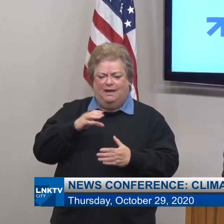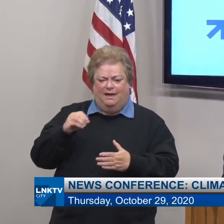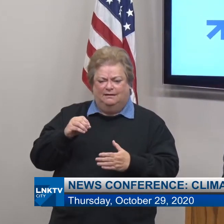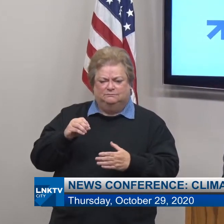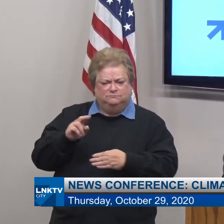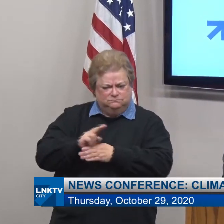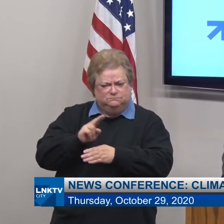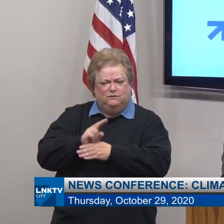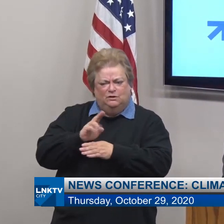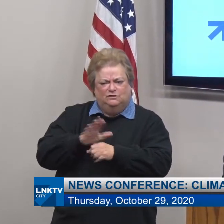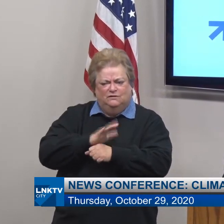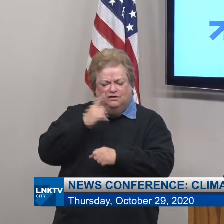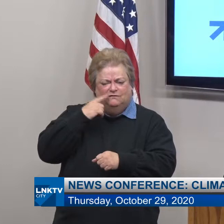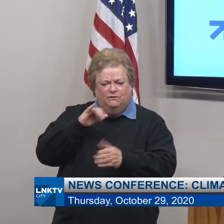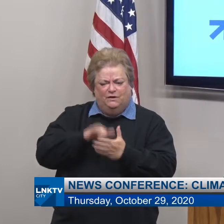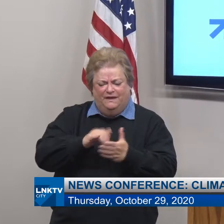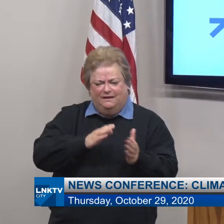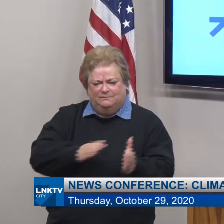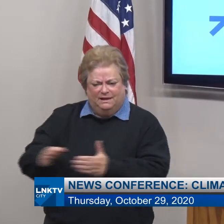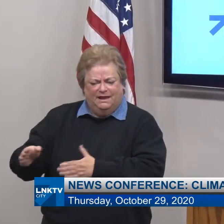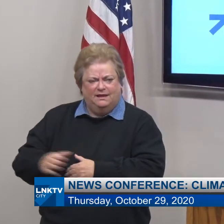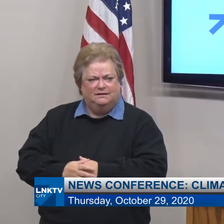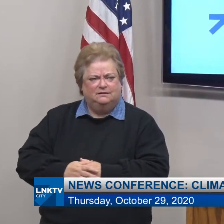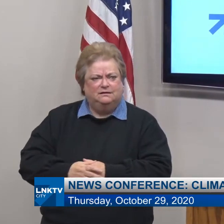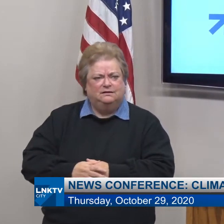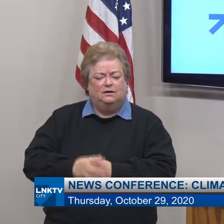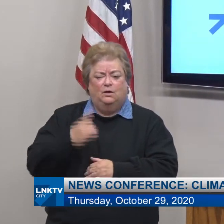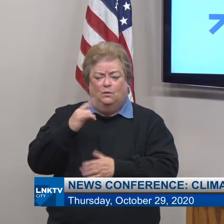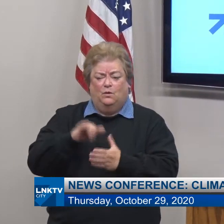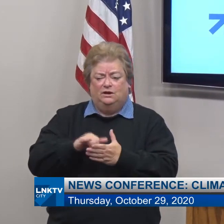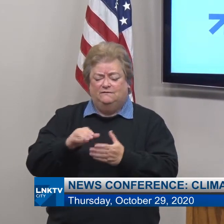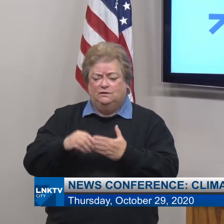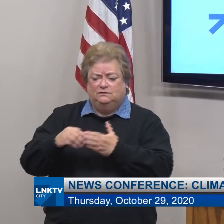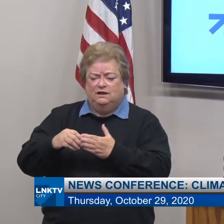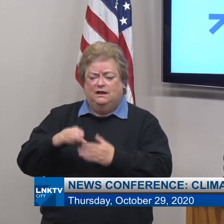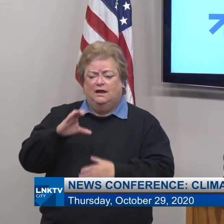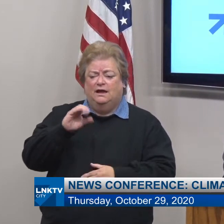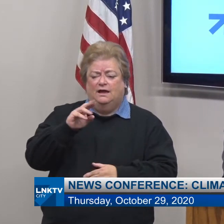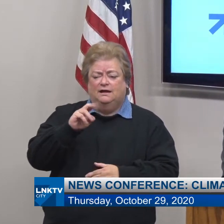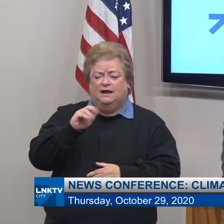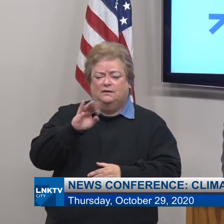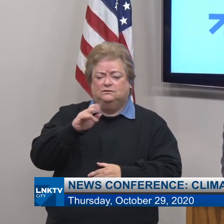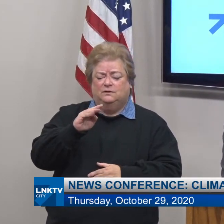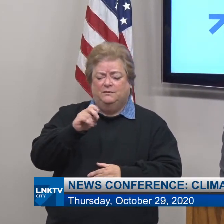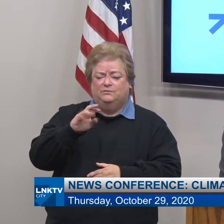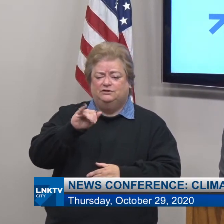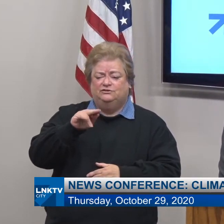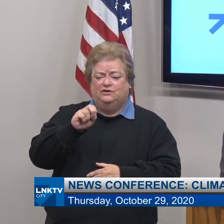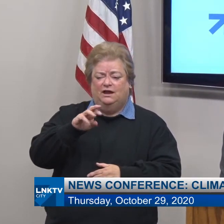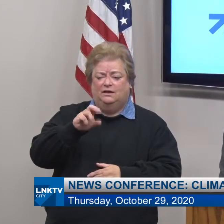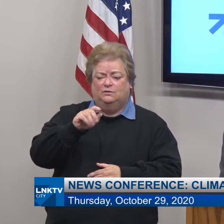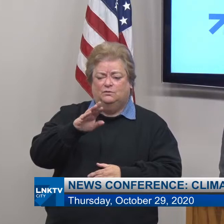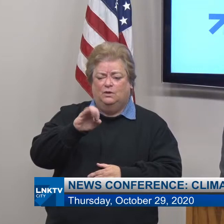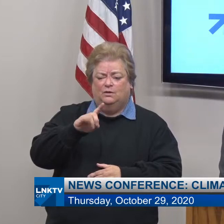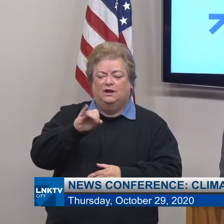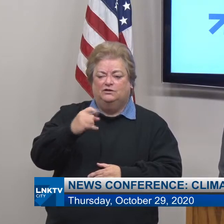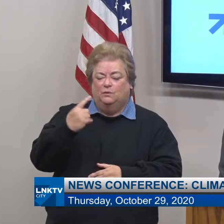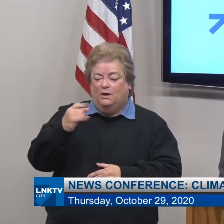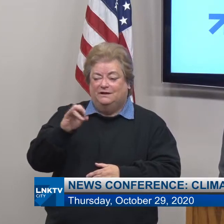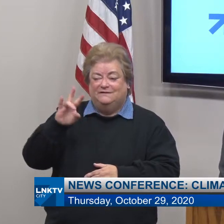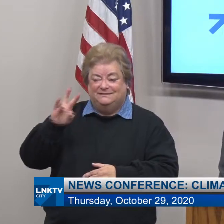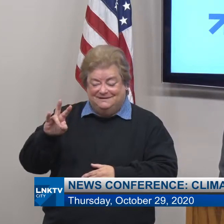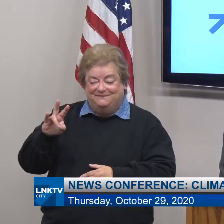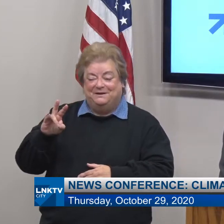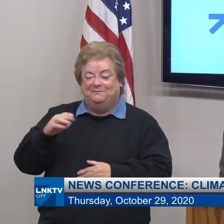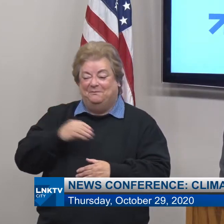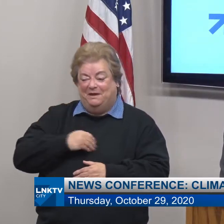strong and resilient future. We're joined this morning by one of those leaders, Councilmember Jane Rebold. We all know her as one of the seven hardworking